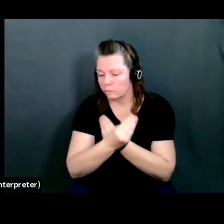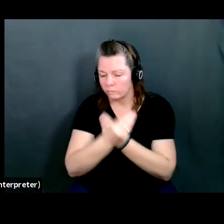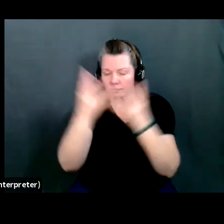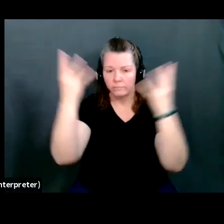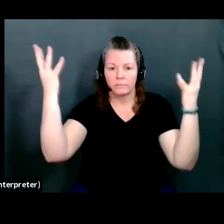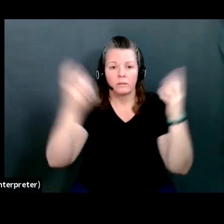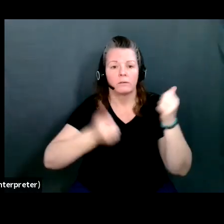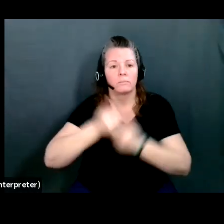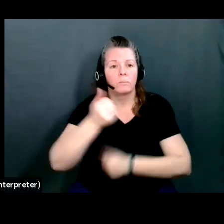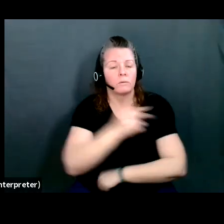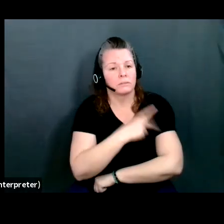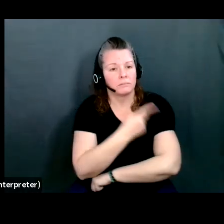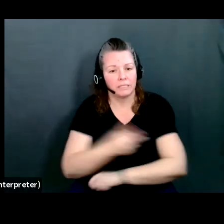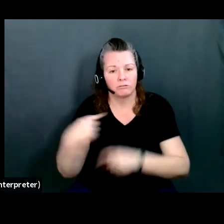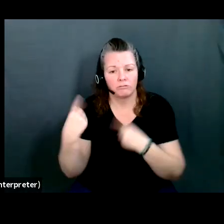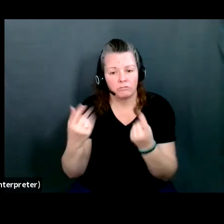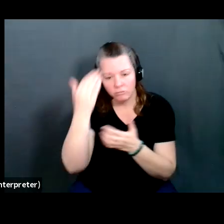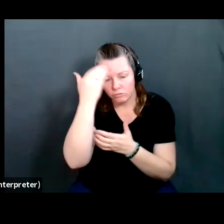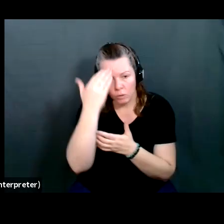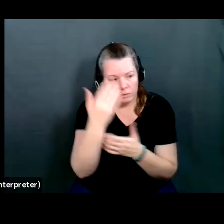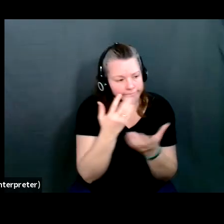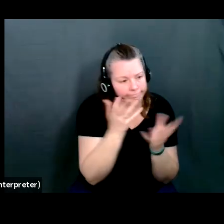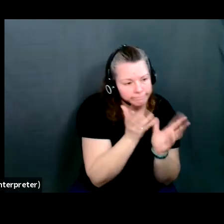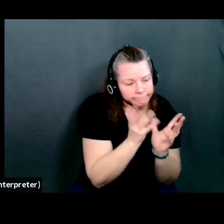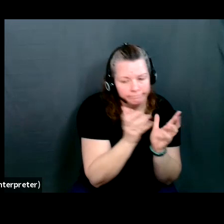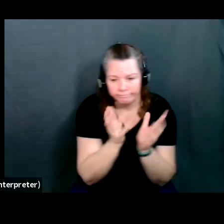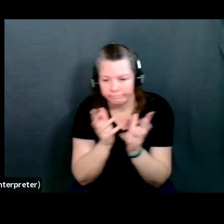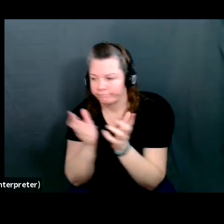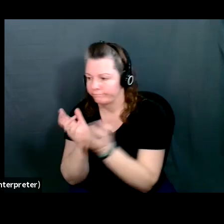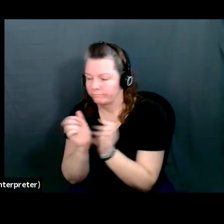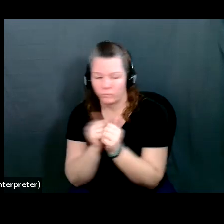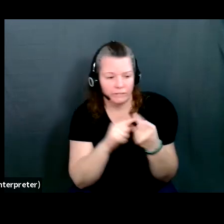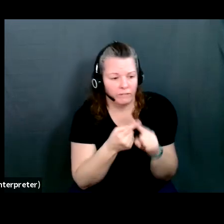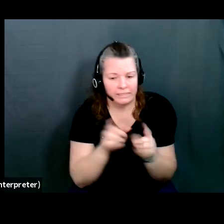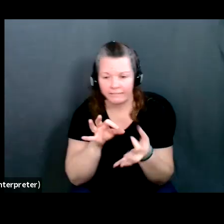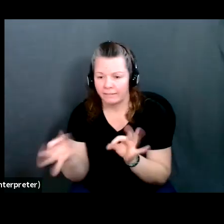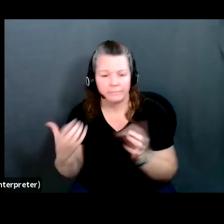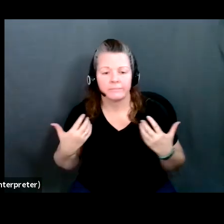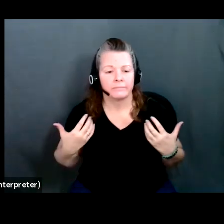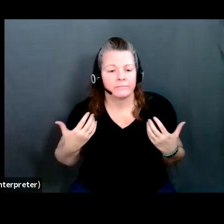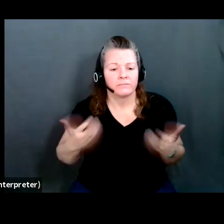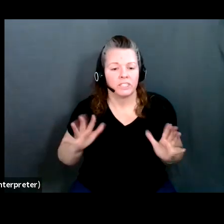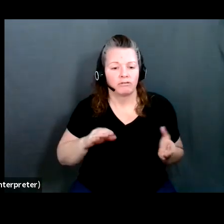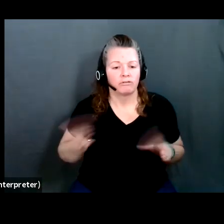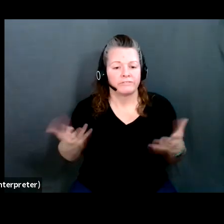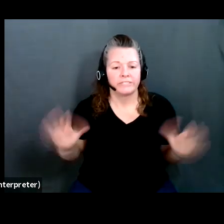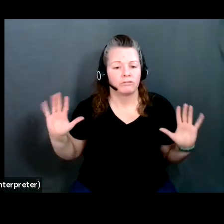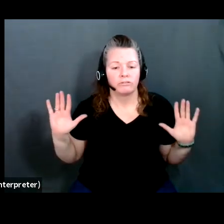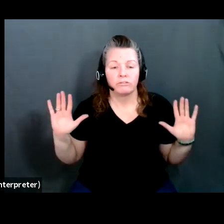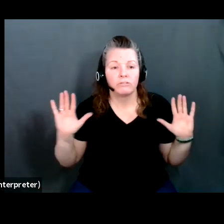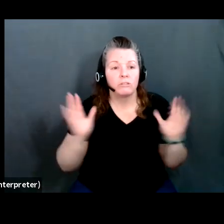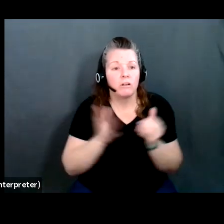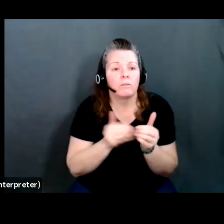Most patients have been known to whisper to friends and family that they are already gone. Almost all have experienced